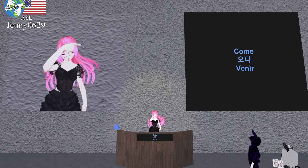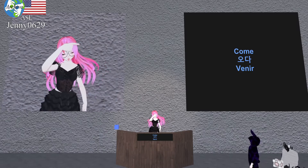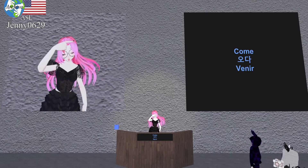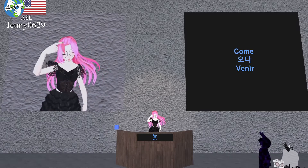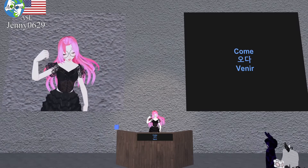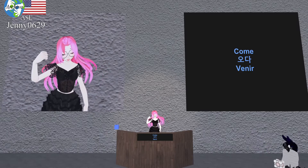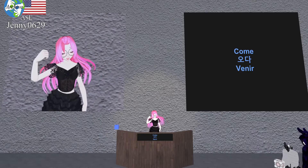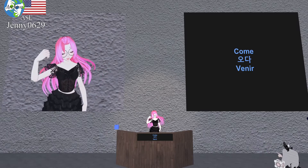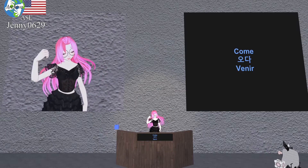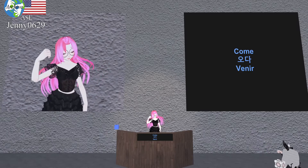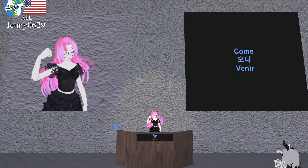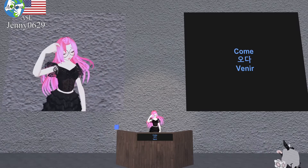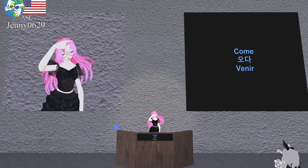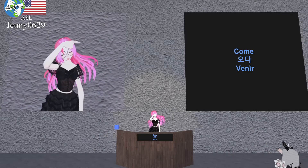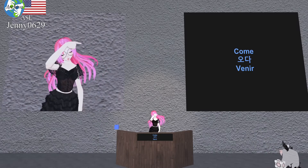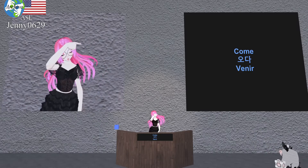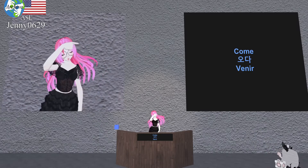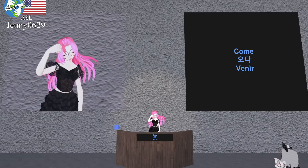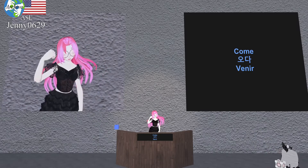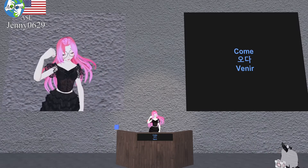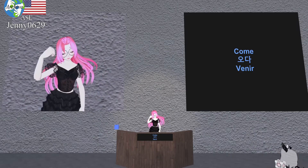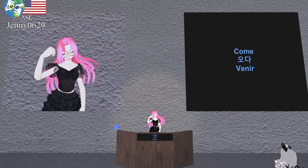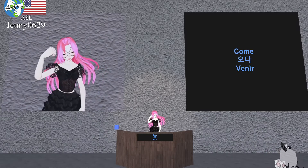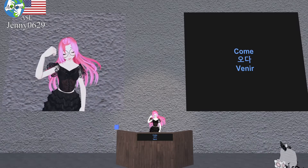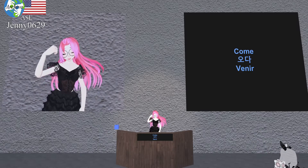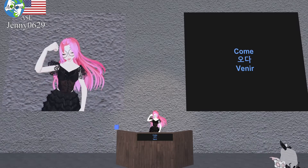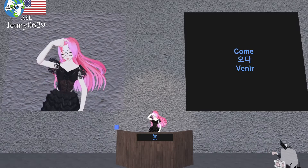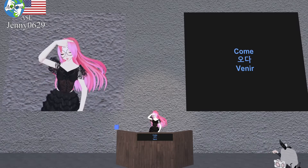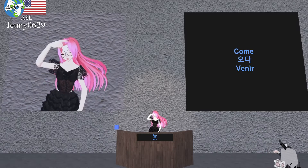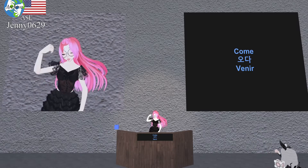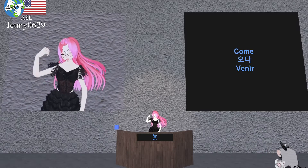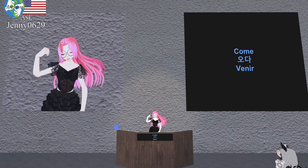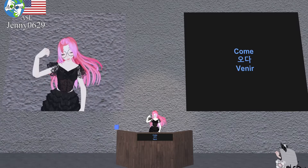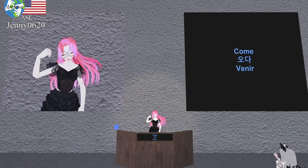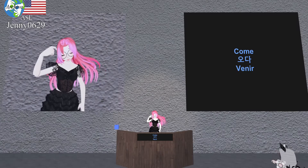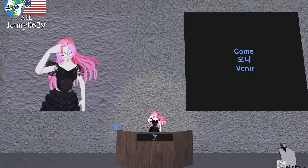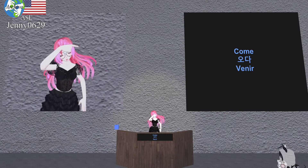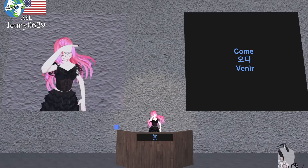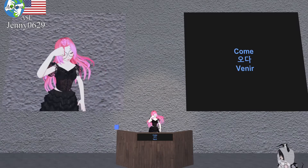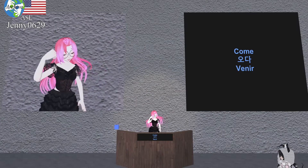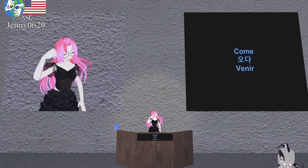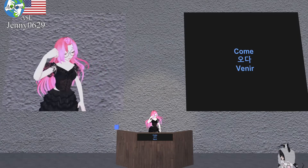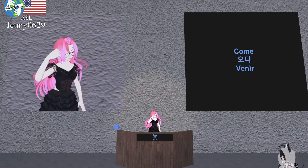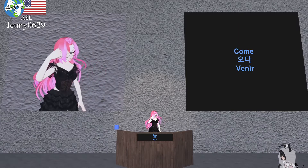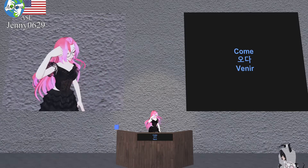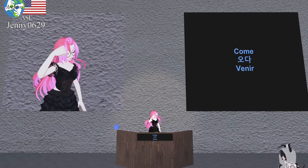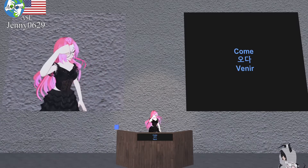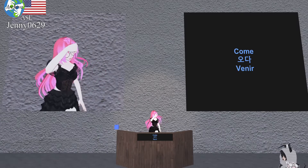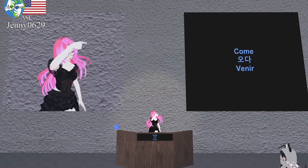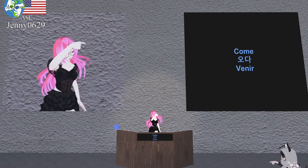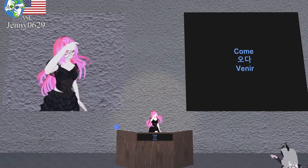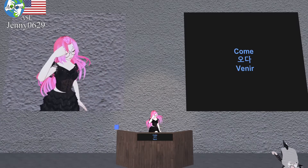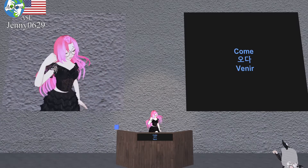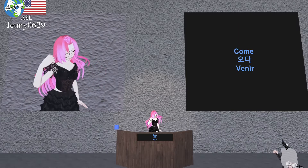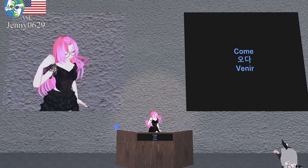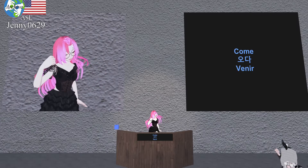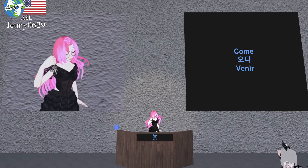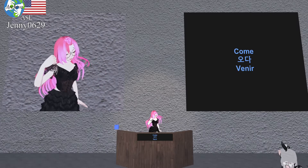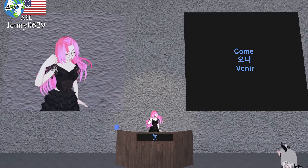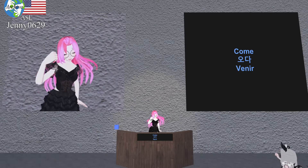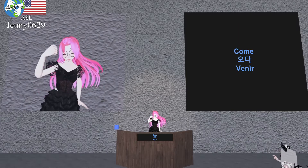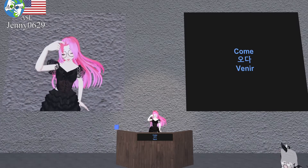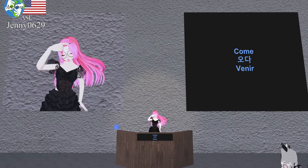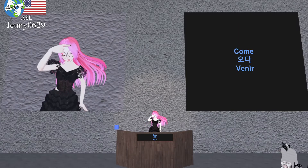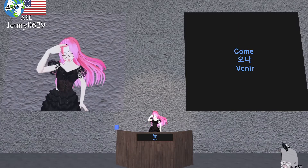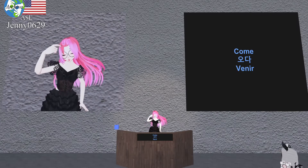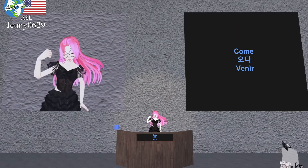What you're going to do is one time across your forehead and then bring it to a stop, just like that. You're going to make sure it's only